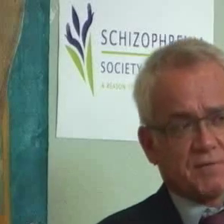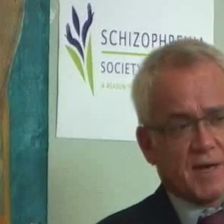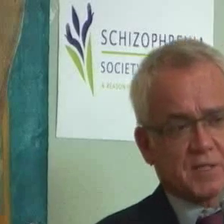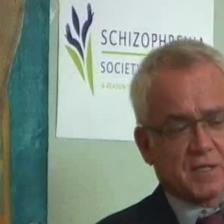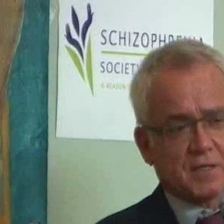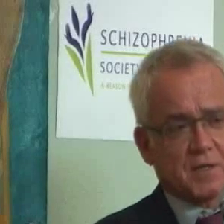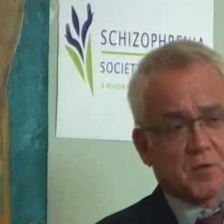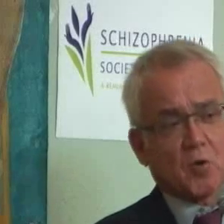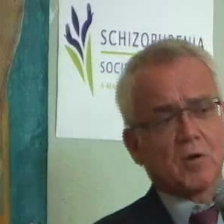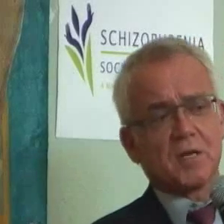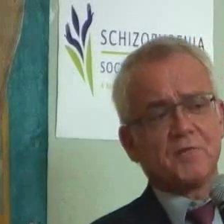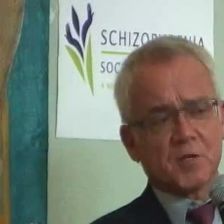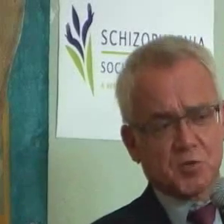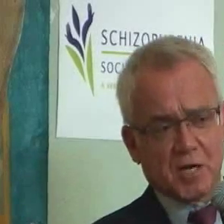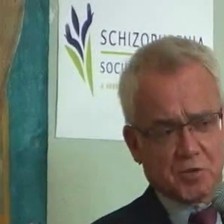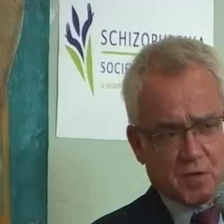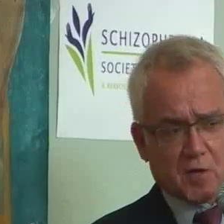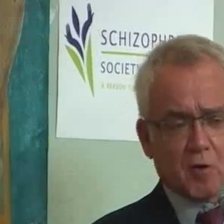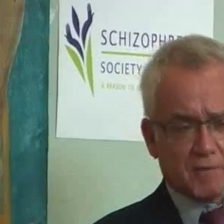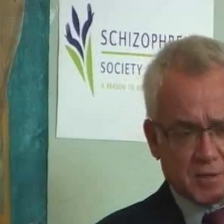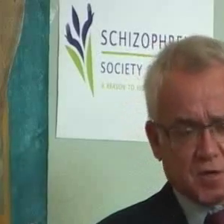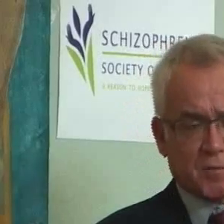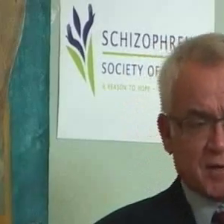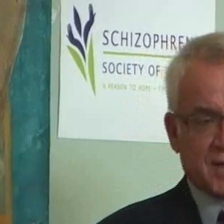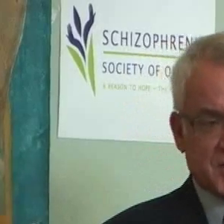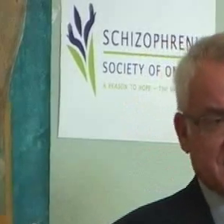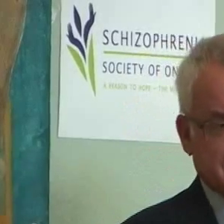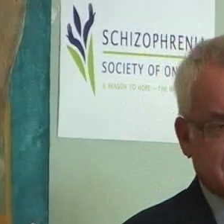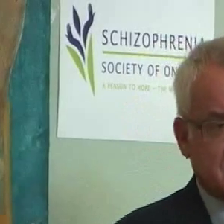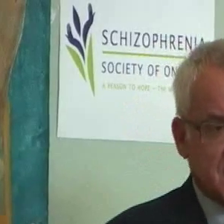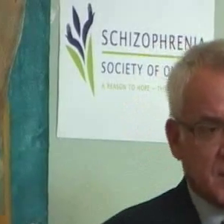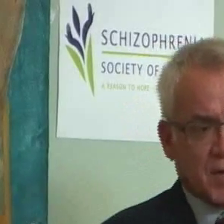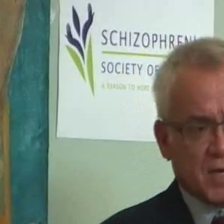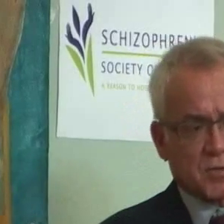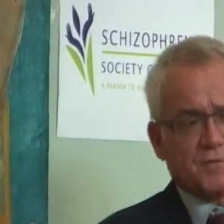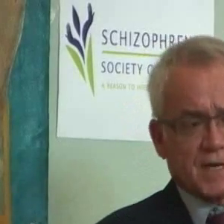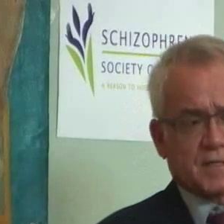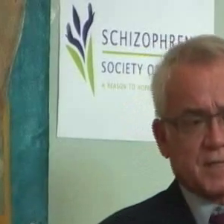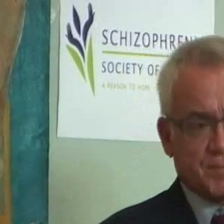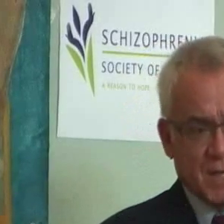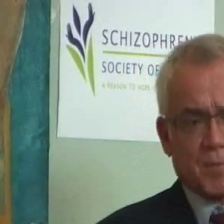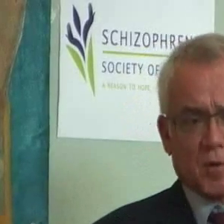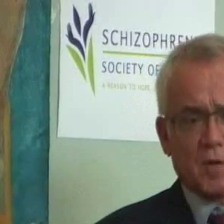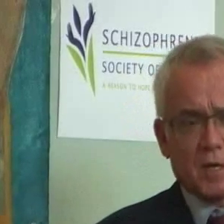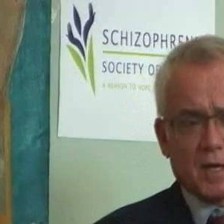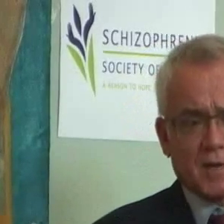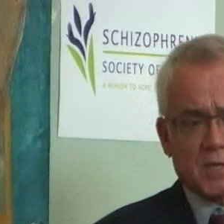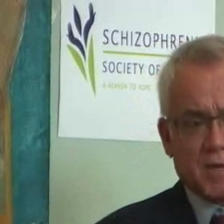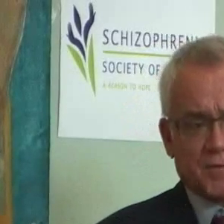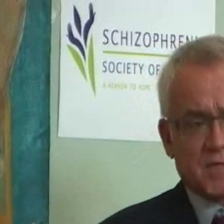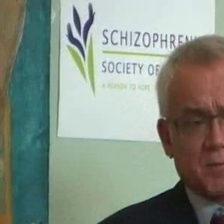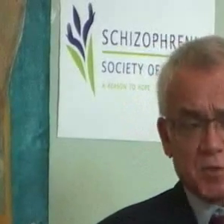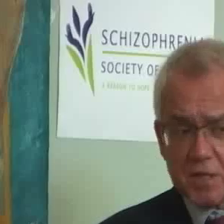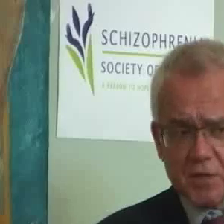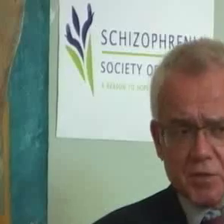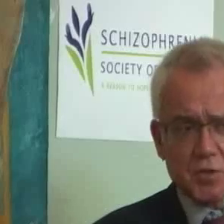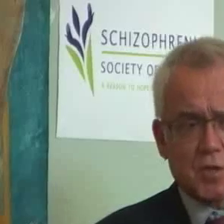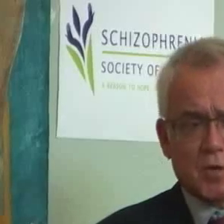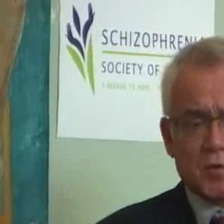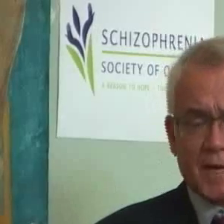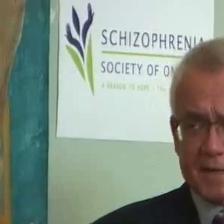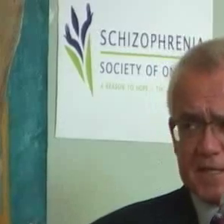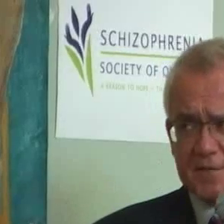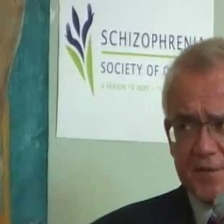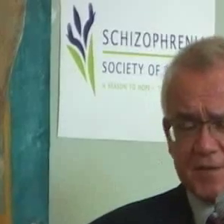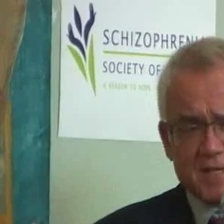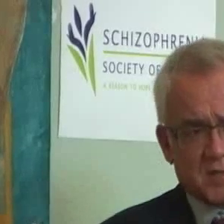in investing not only in infrastructure, like all of us talk about, like transit, but also investing in people. And that's why, for example, seniors